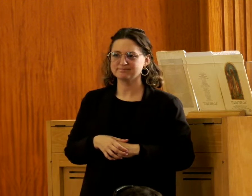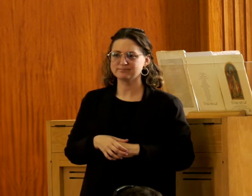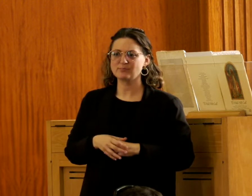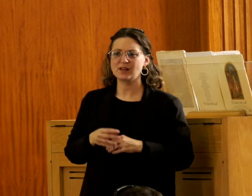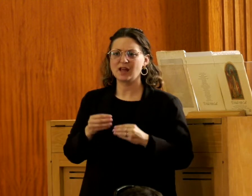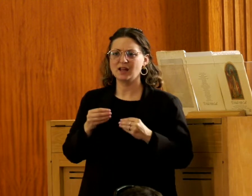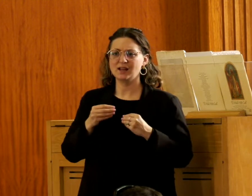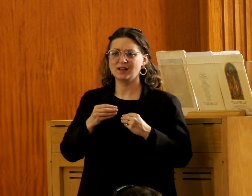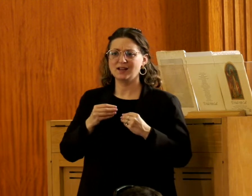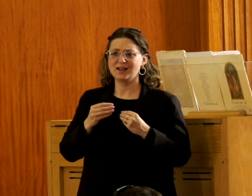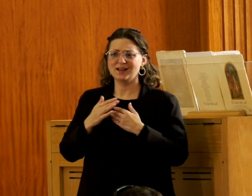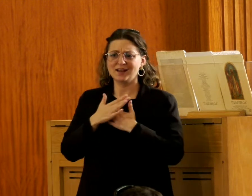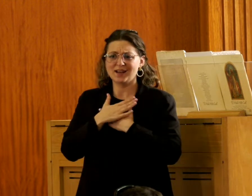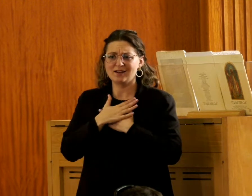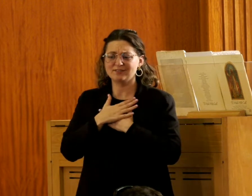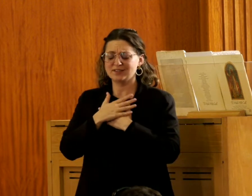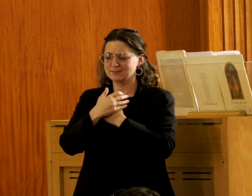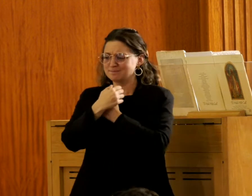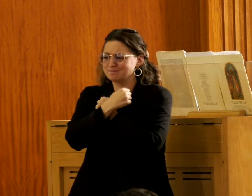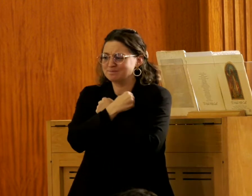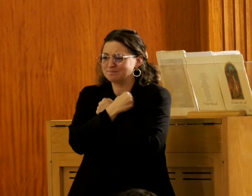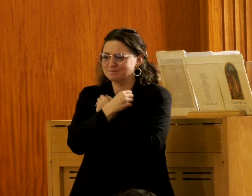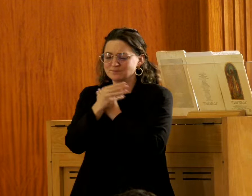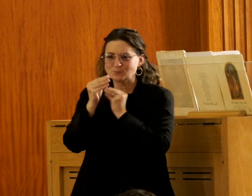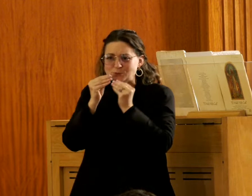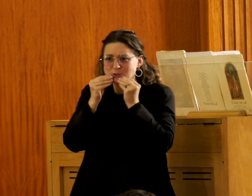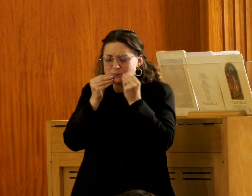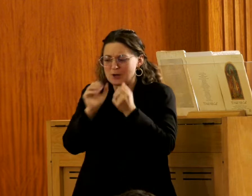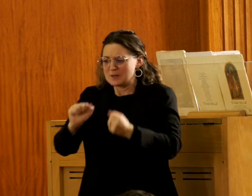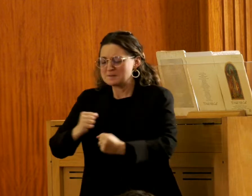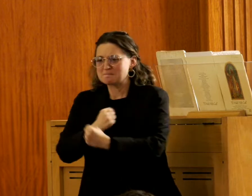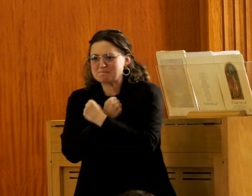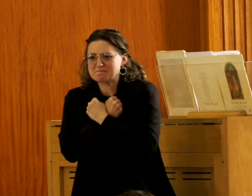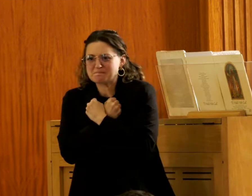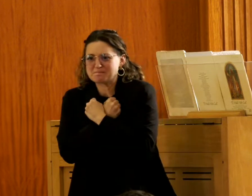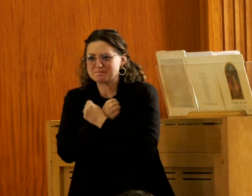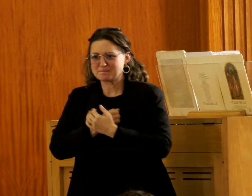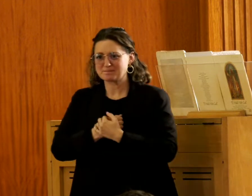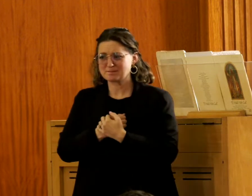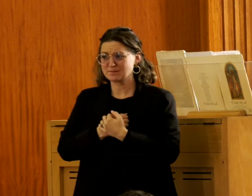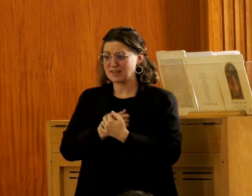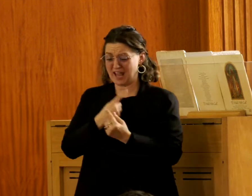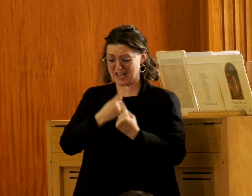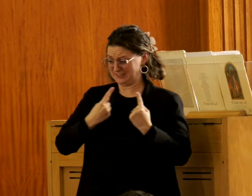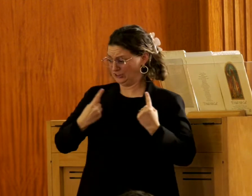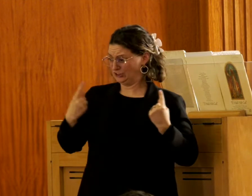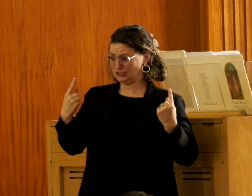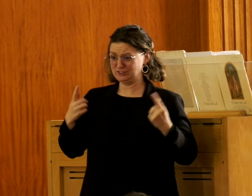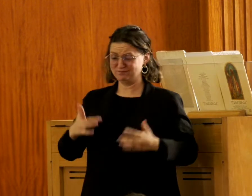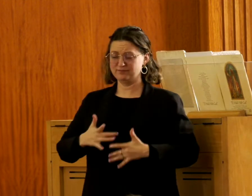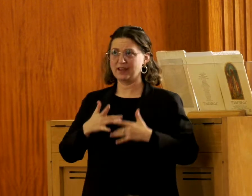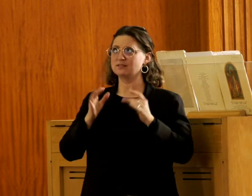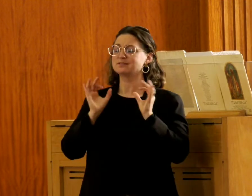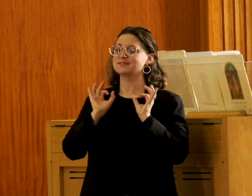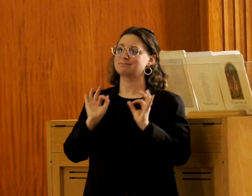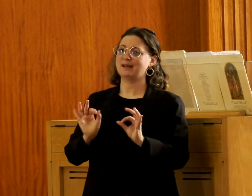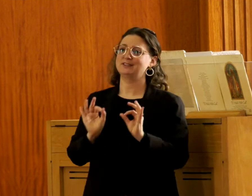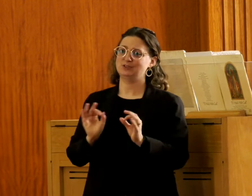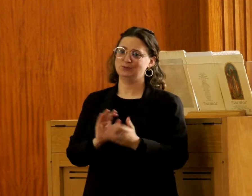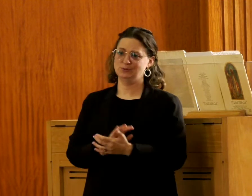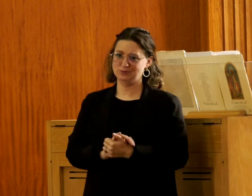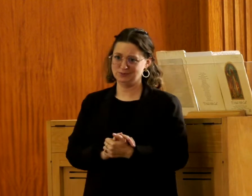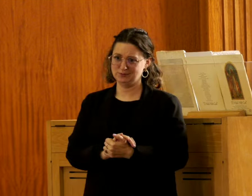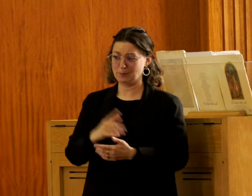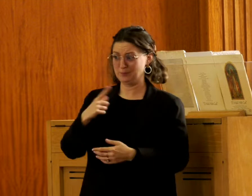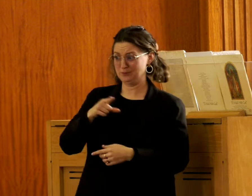loving, warm hugs and smiles. You made each of us feel special. and we all